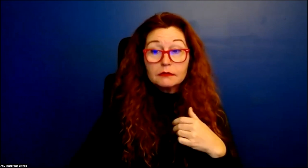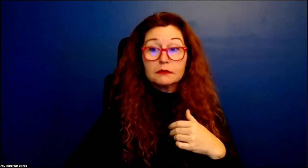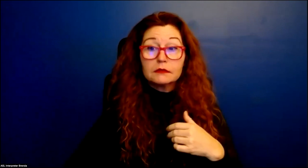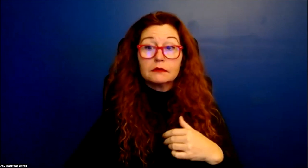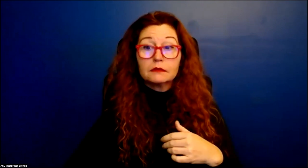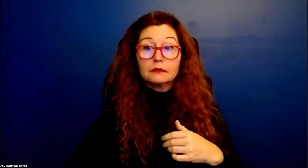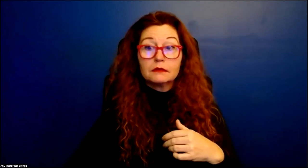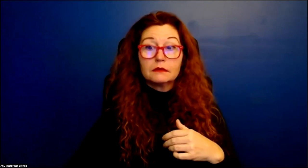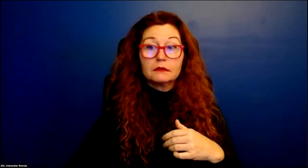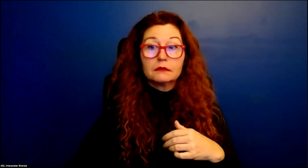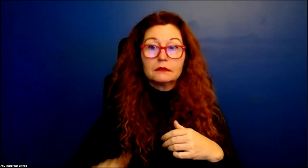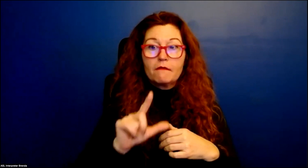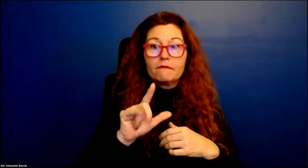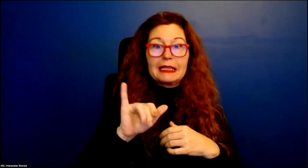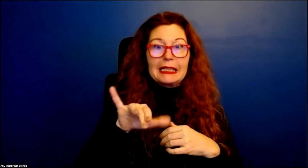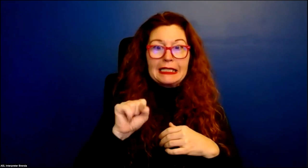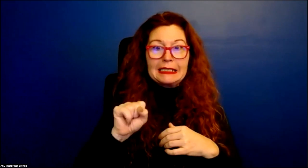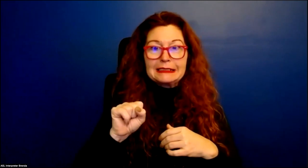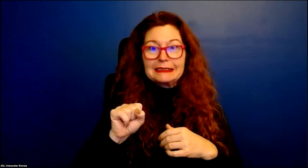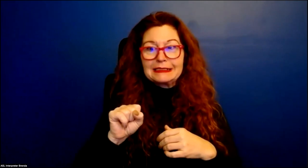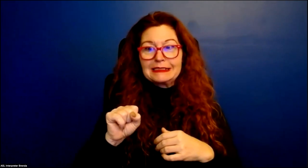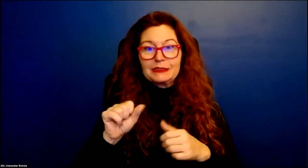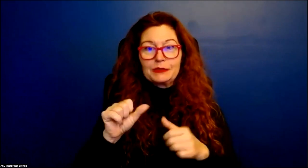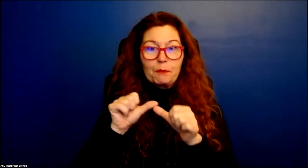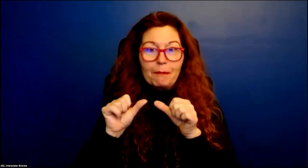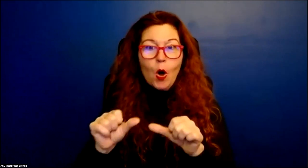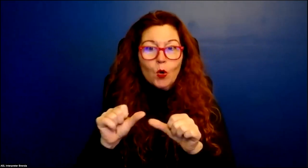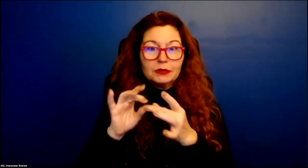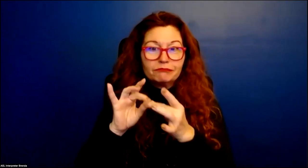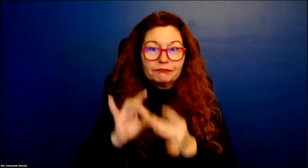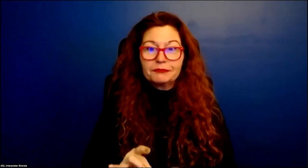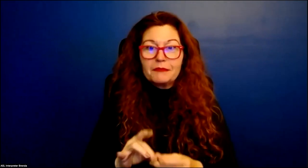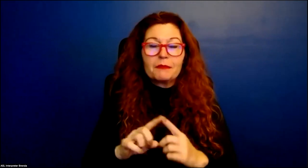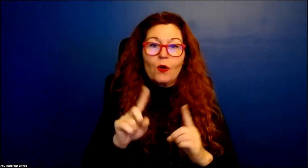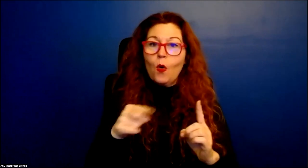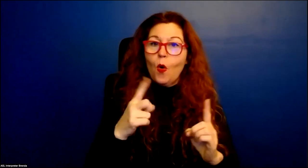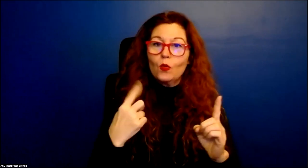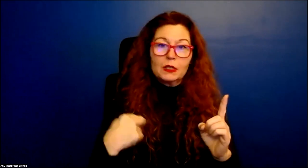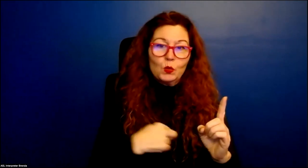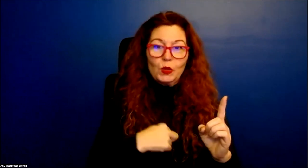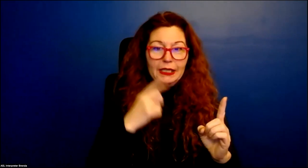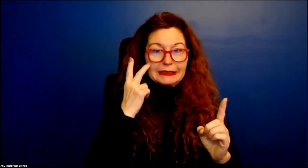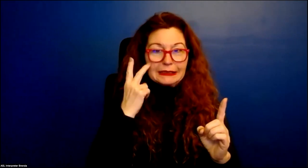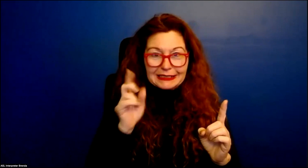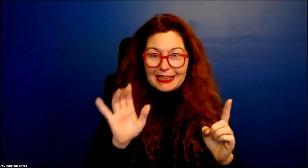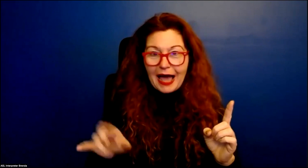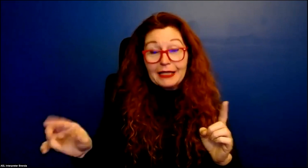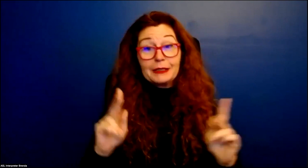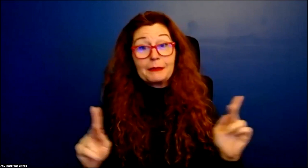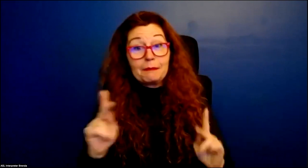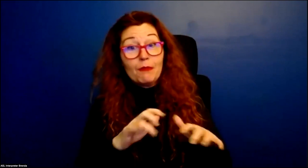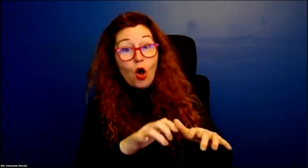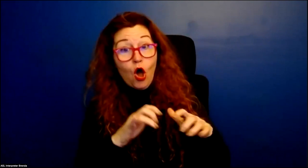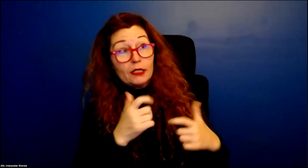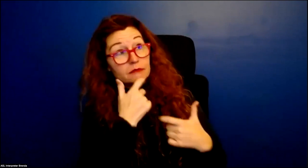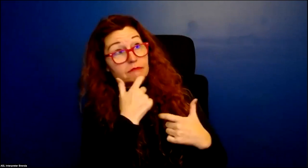links that were posted, but unfortunately it's only shared amongst the panelists. So we're gonna make it for general to see, and then